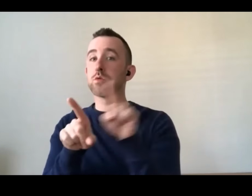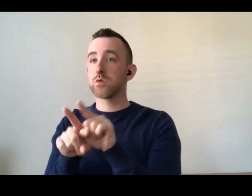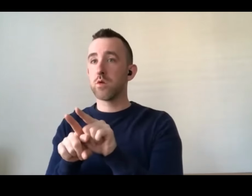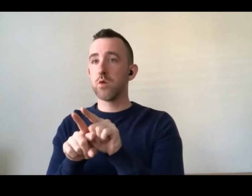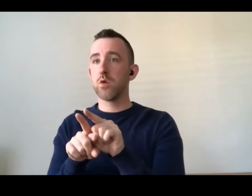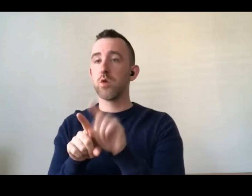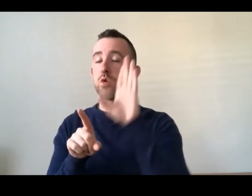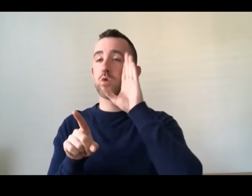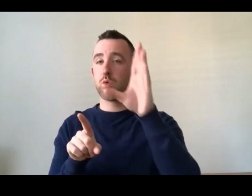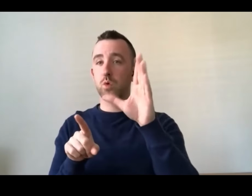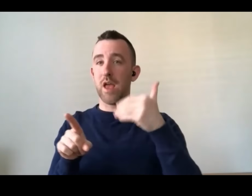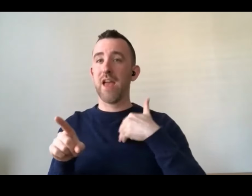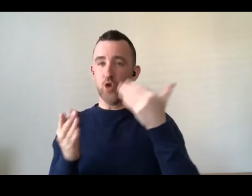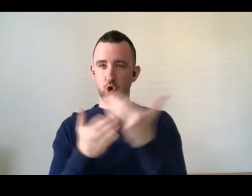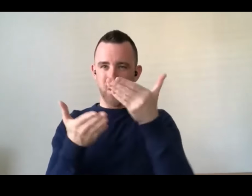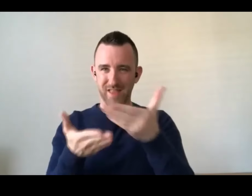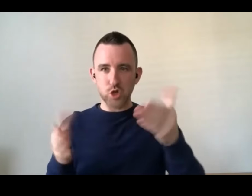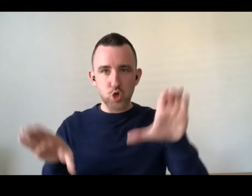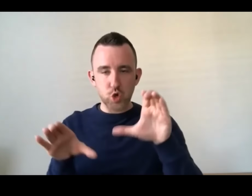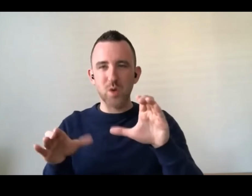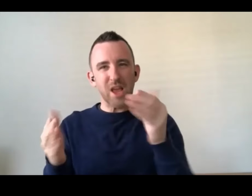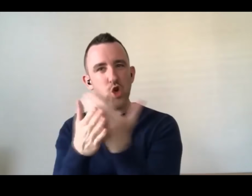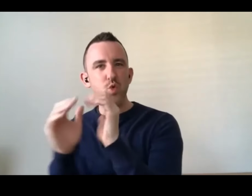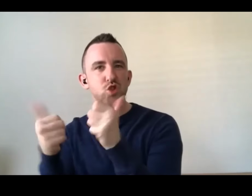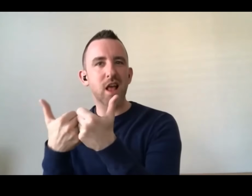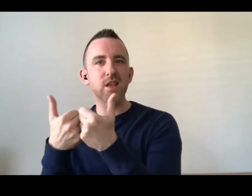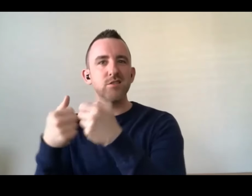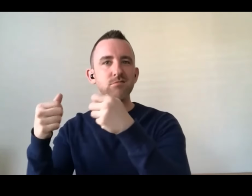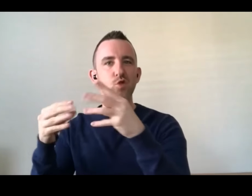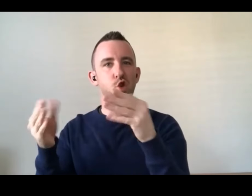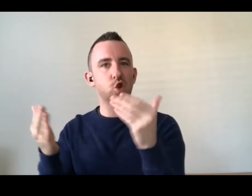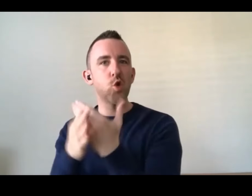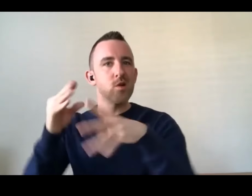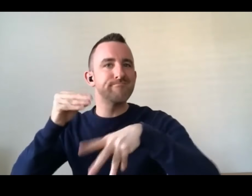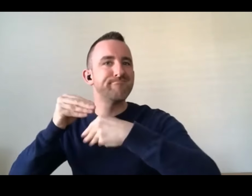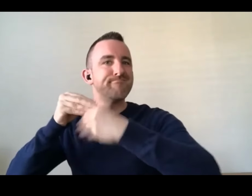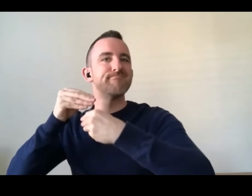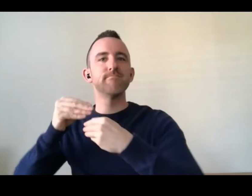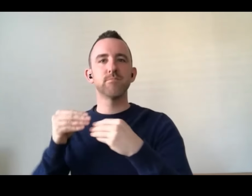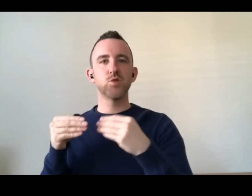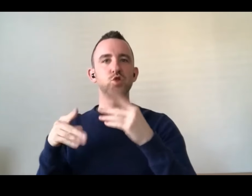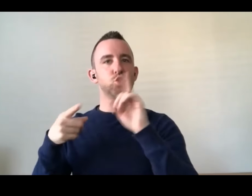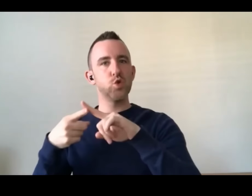some new things to do, some new items, some new challenges along with them. Those will be posted in the list.